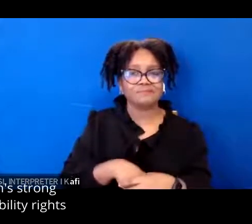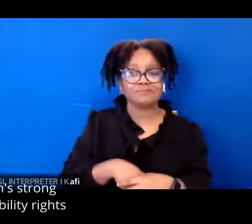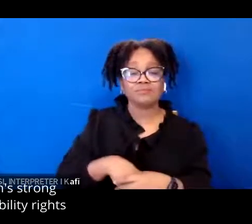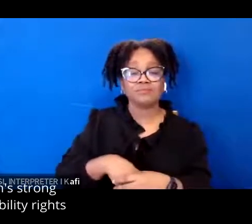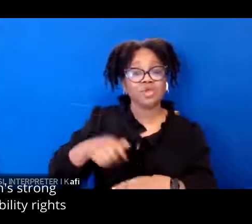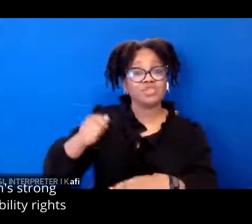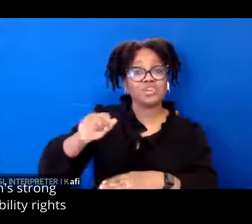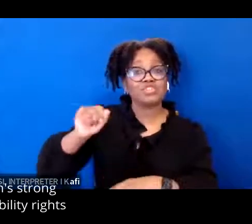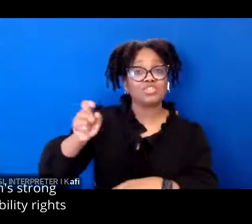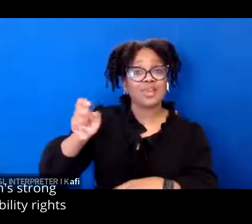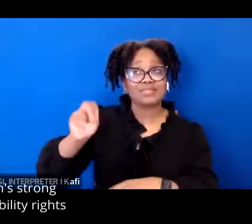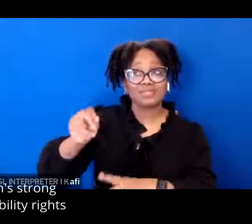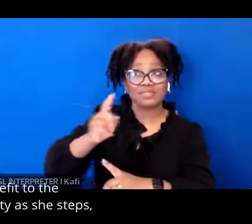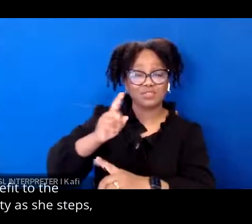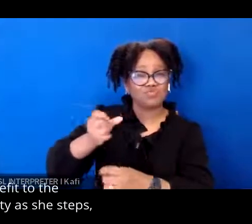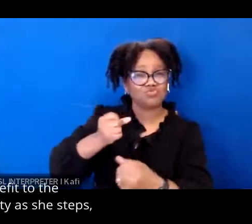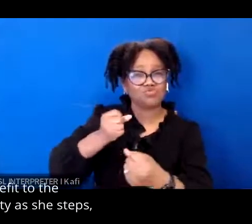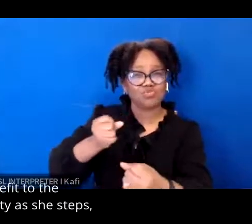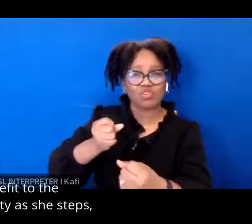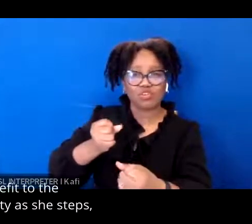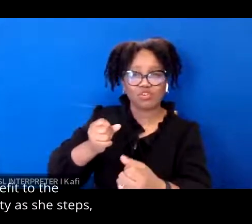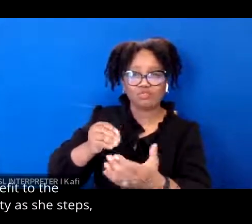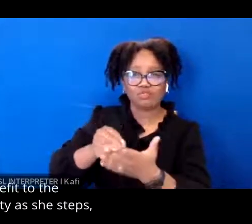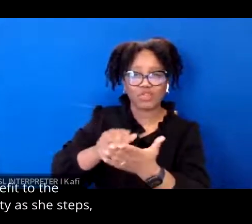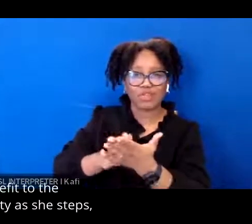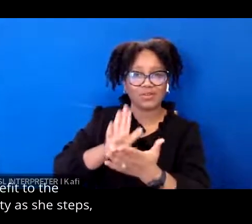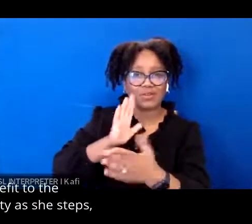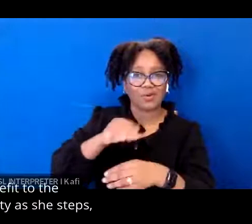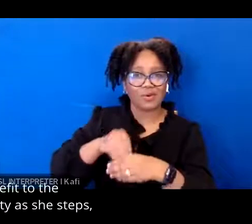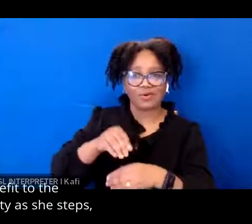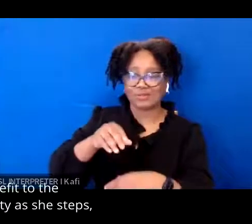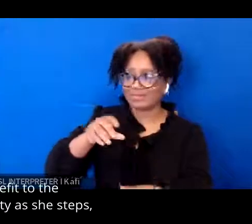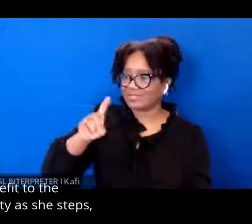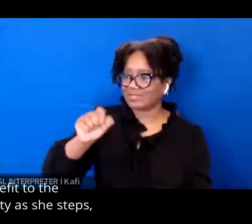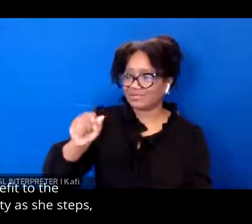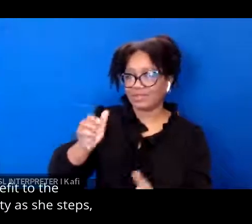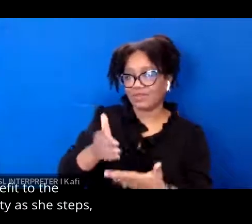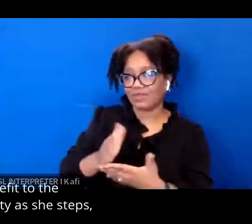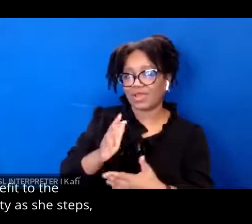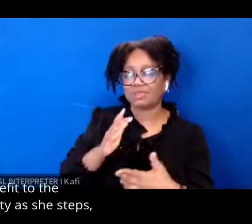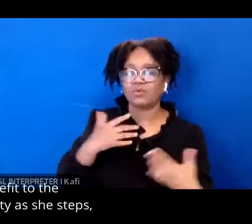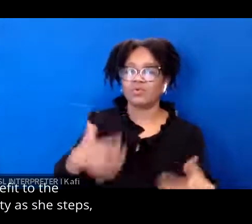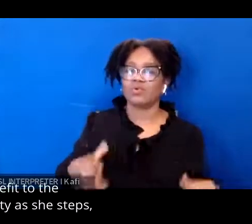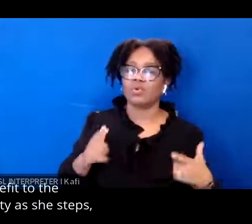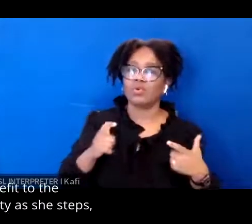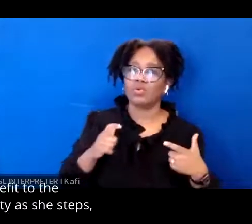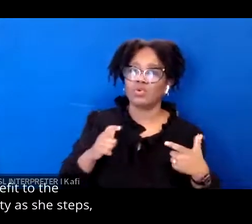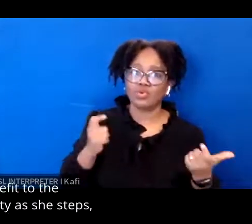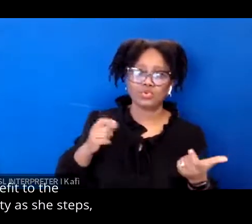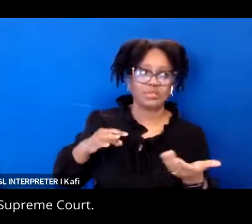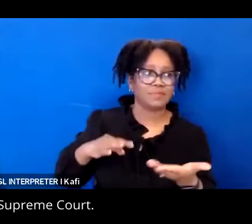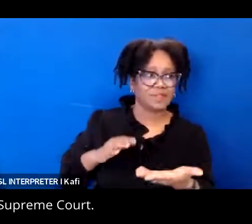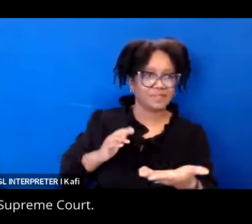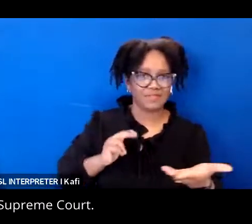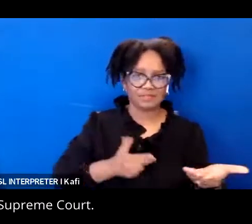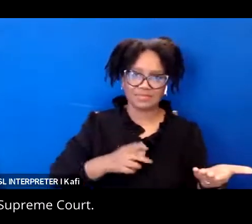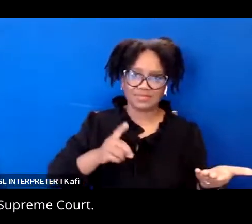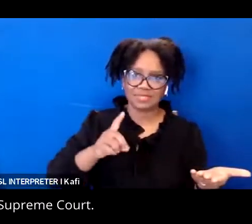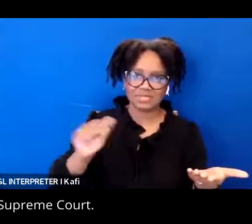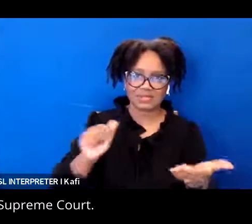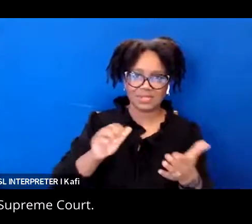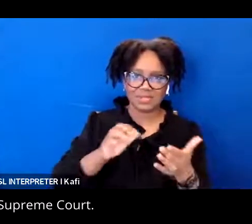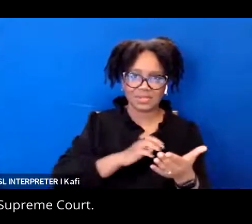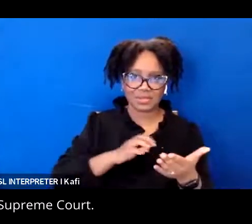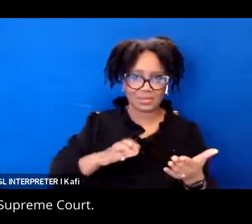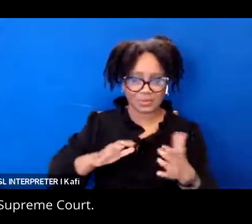strong record on disability rights is a huge benefit to the disability community as she steps hopefully into the